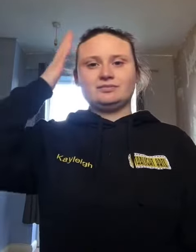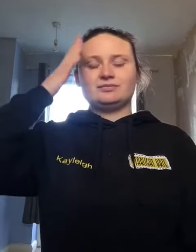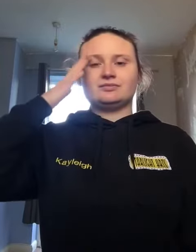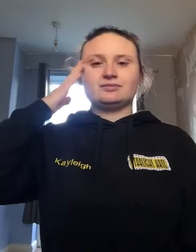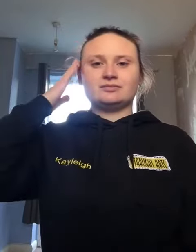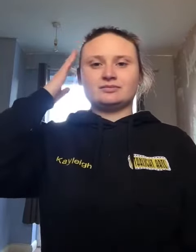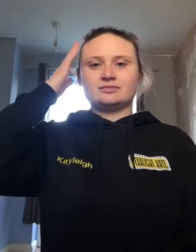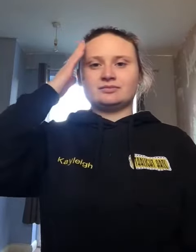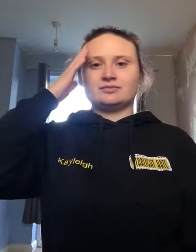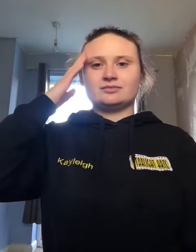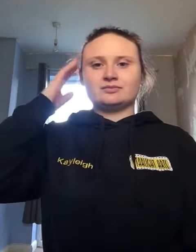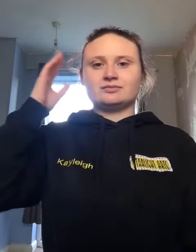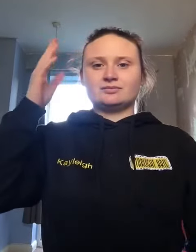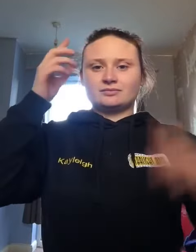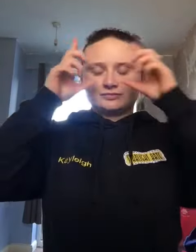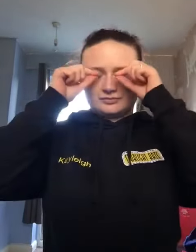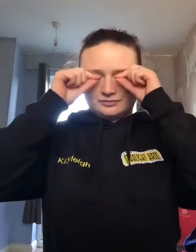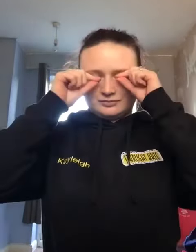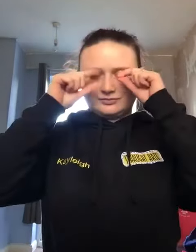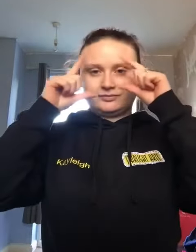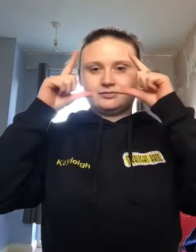dreams keepin' awake.